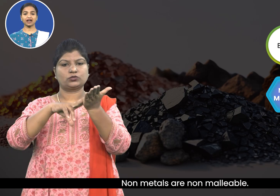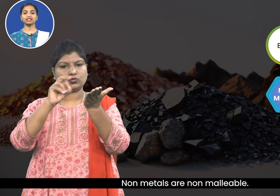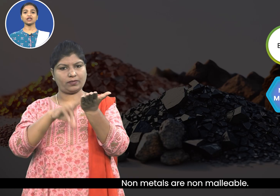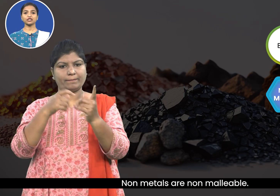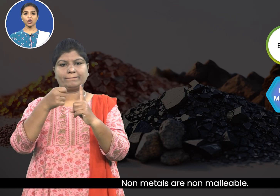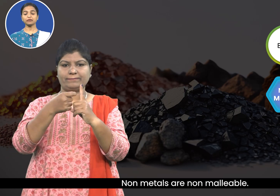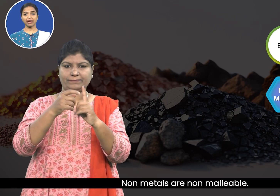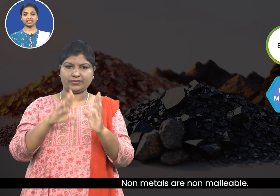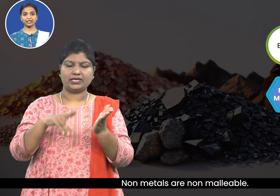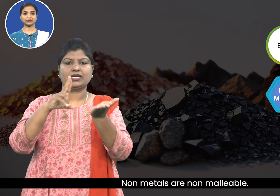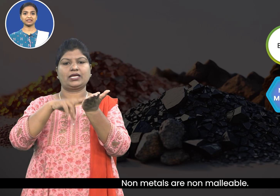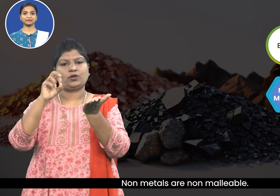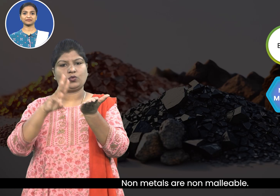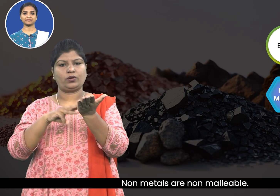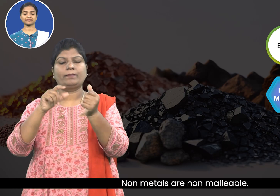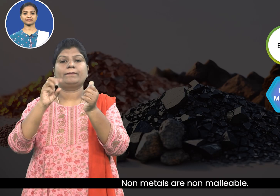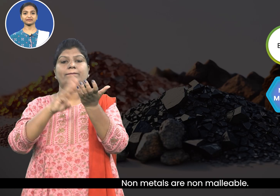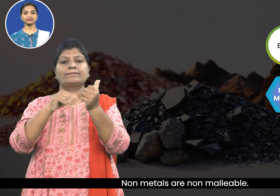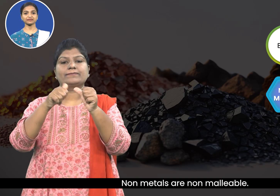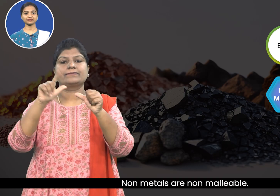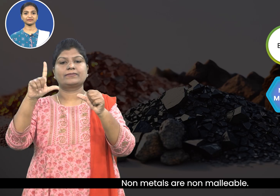Non-metals are non-malleable.